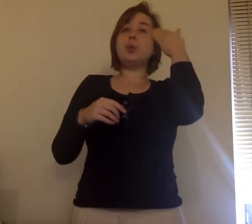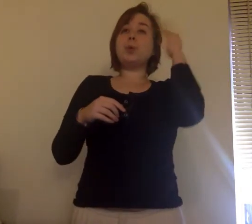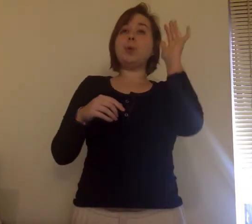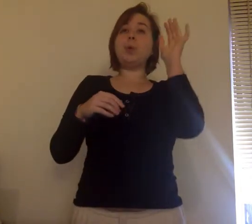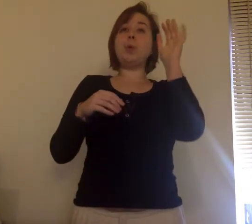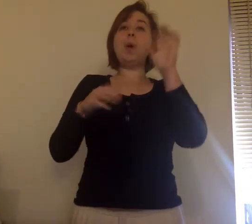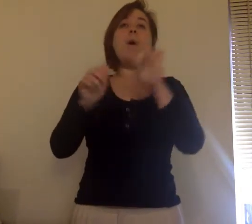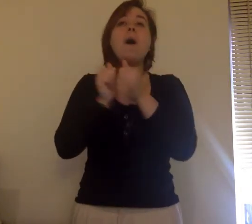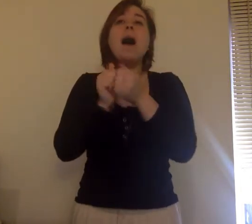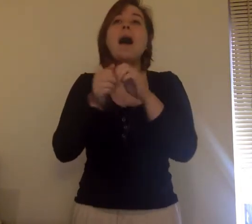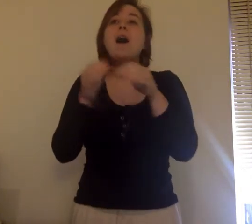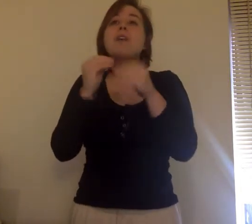please stop breaking it.